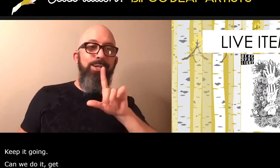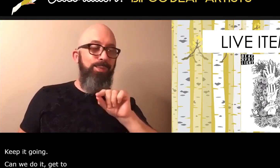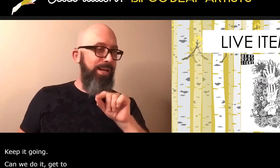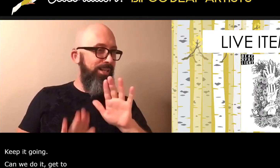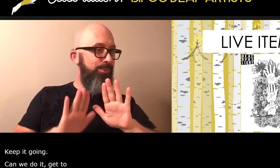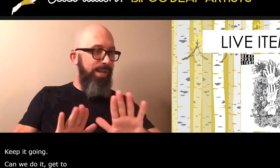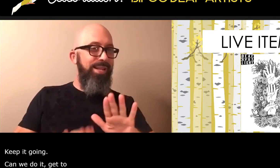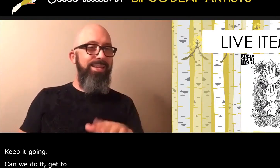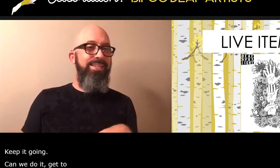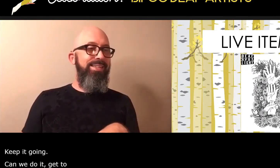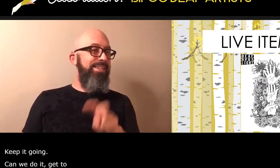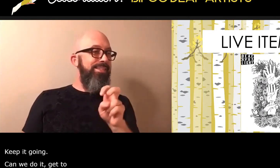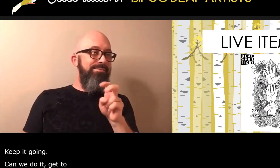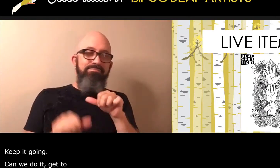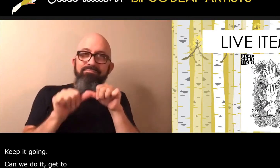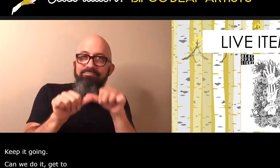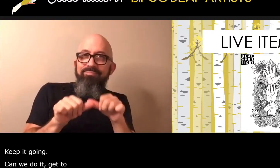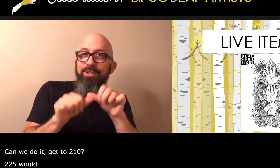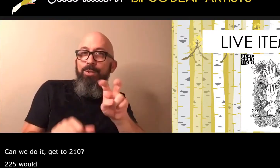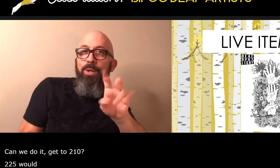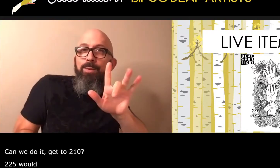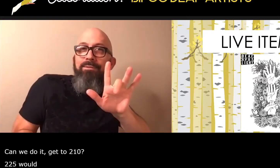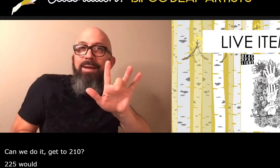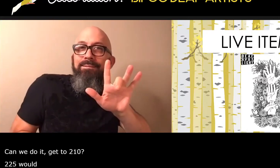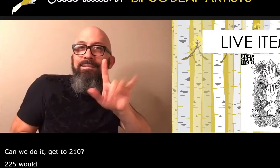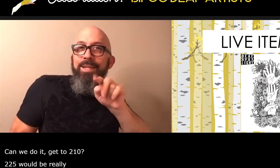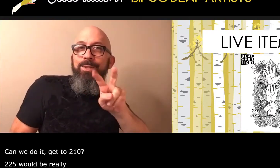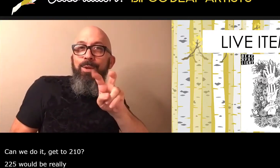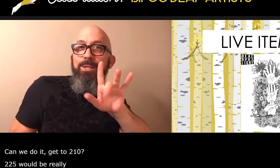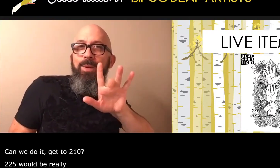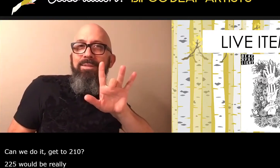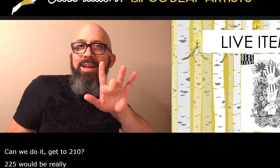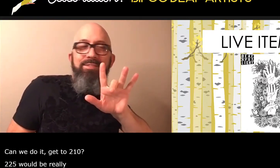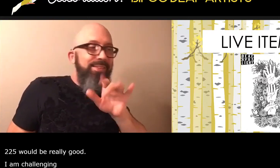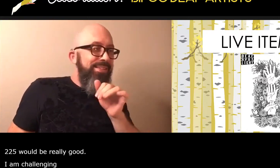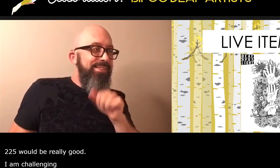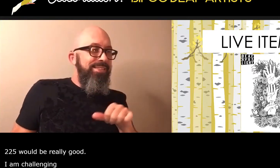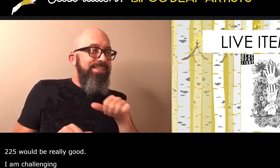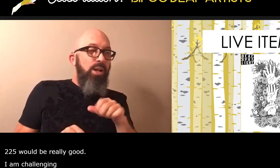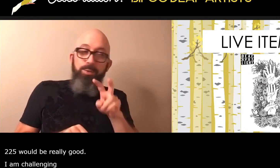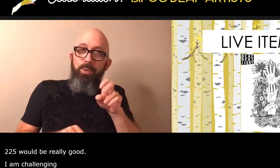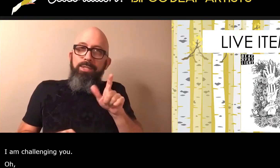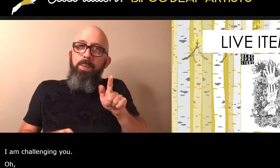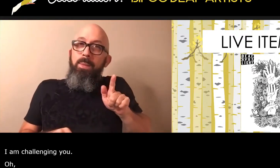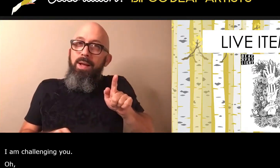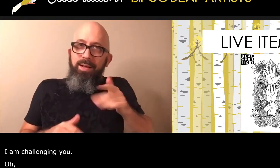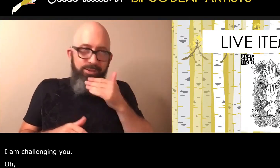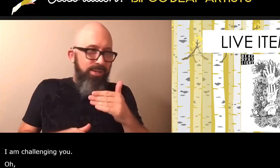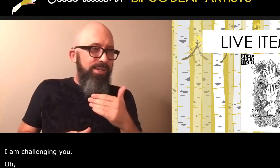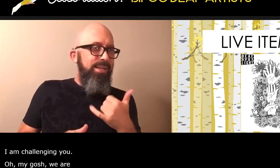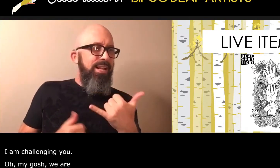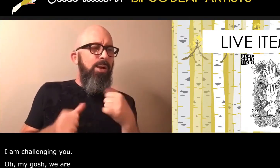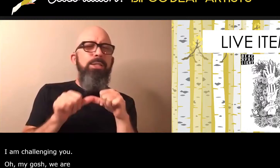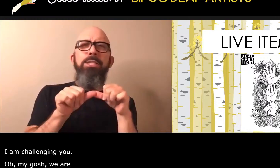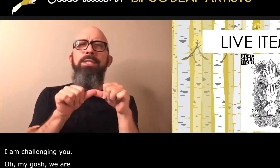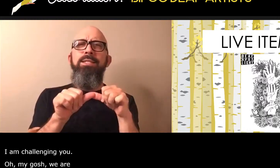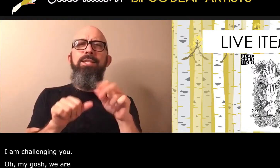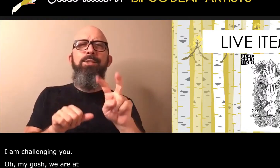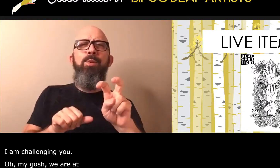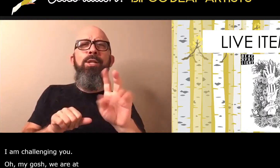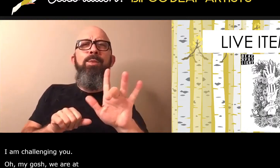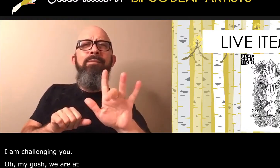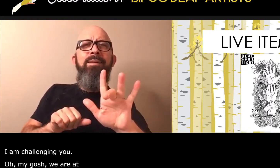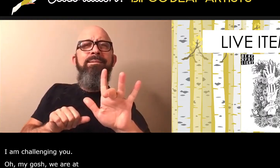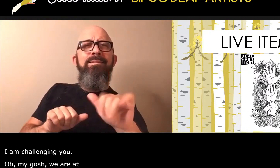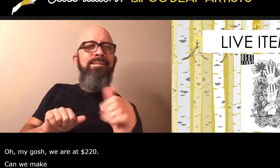Oh my gosh, we are at $220. Let's keep it going. Can we make it to 225? We're at 221,